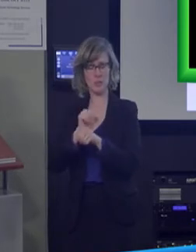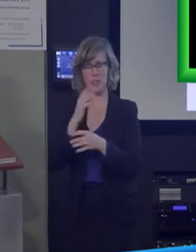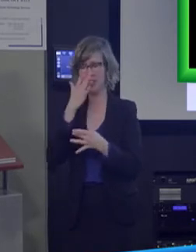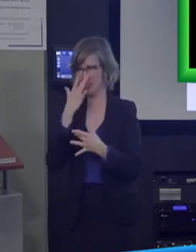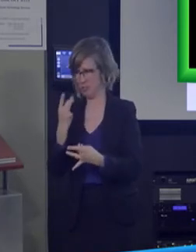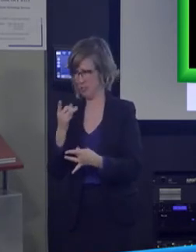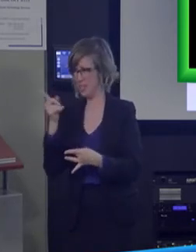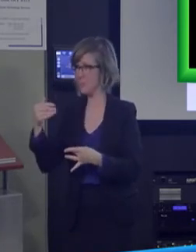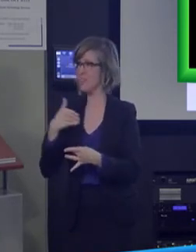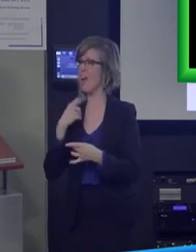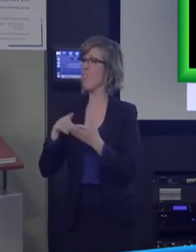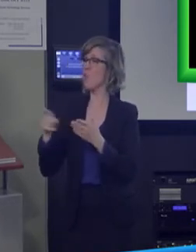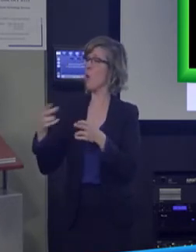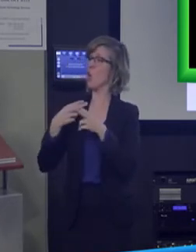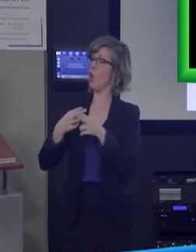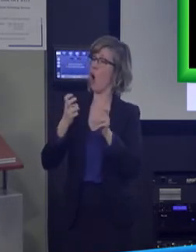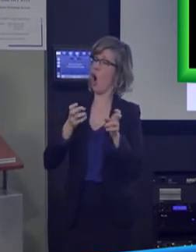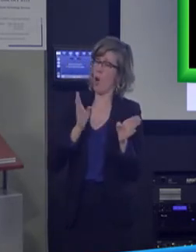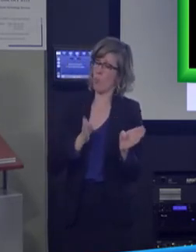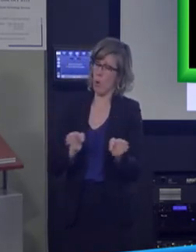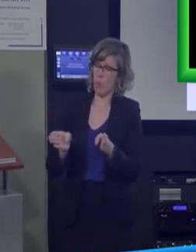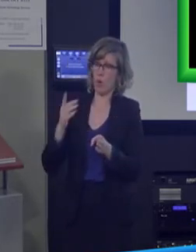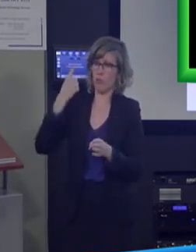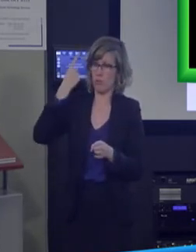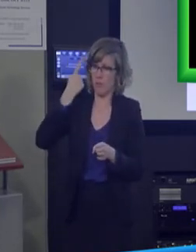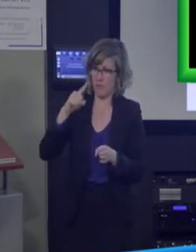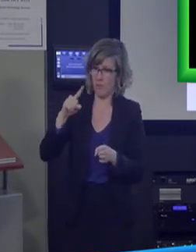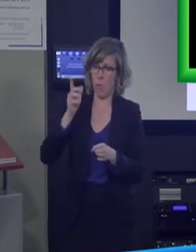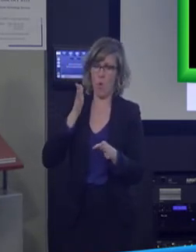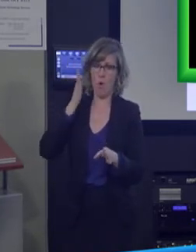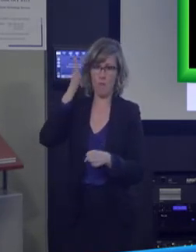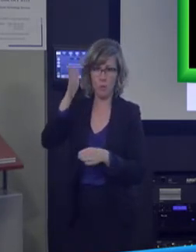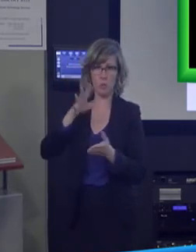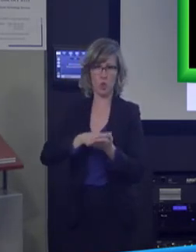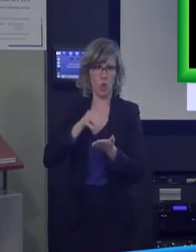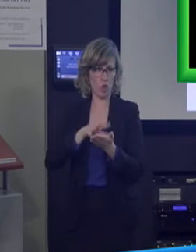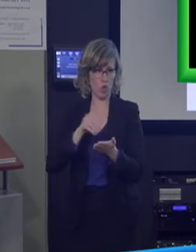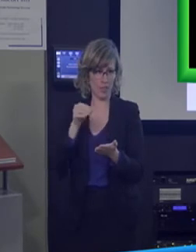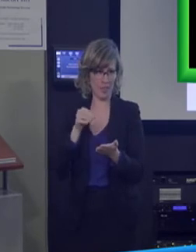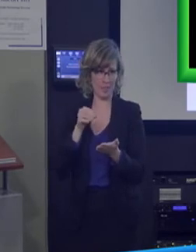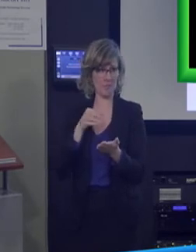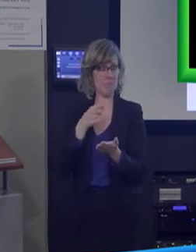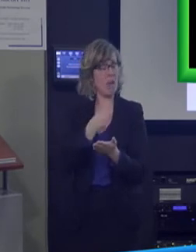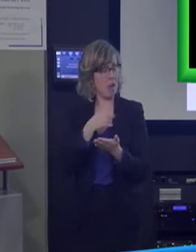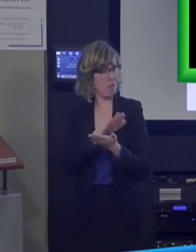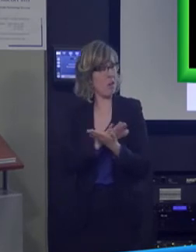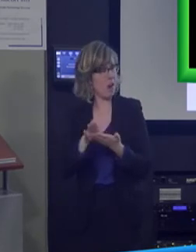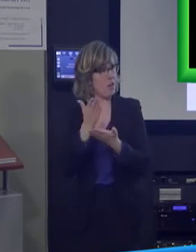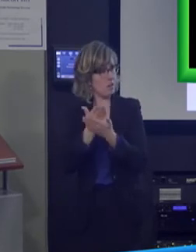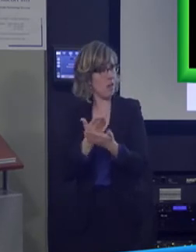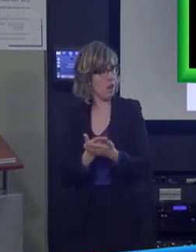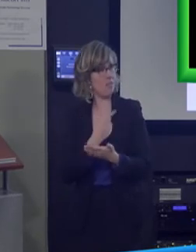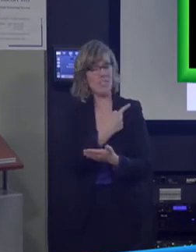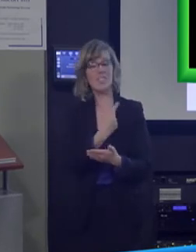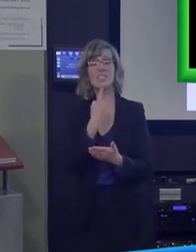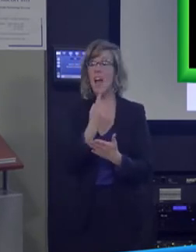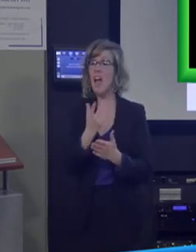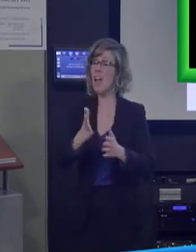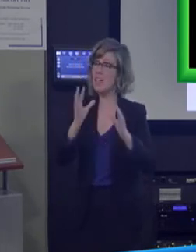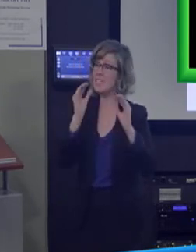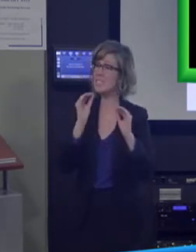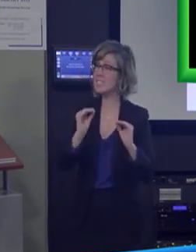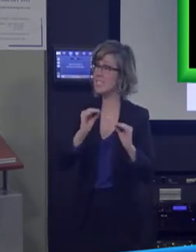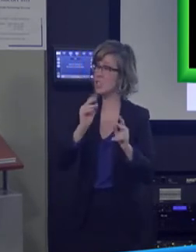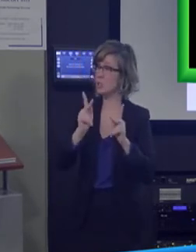calls preparation for future learning, in which he has some very nice evidence that instead of teaching people